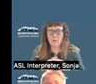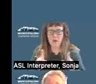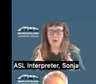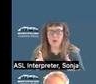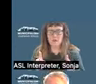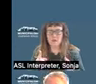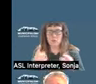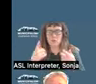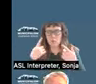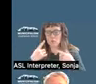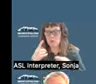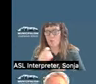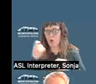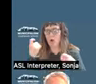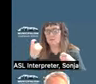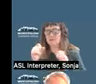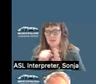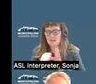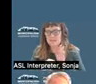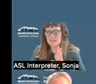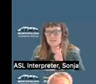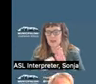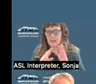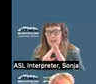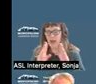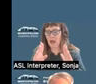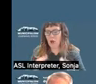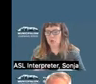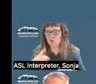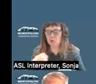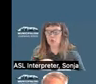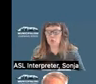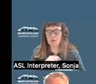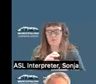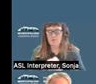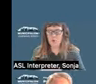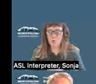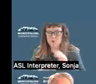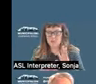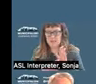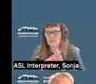at the state house and force the developer to come up with the business model to